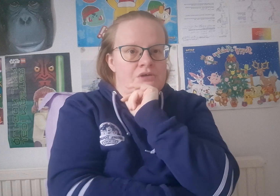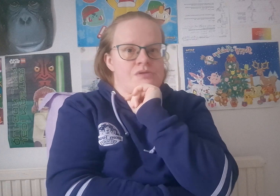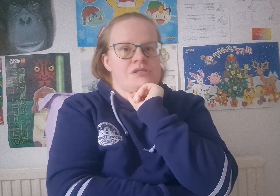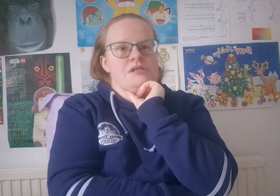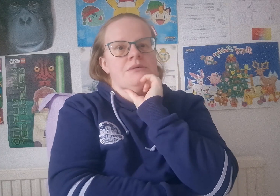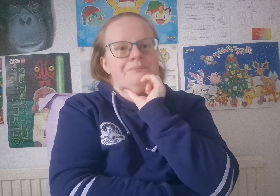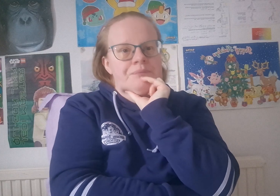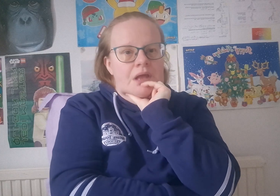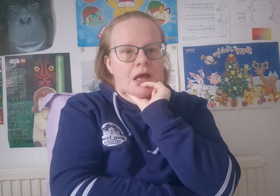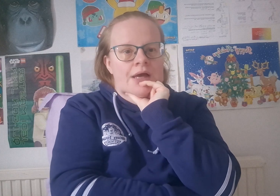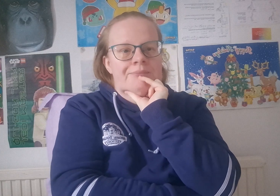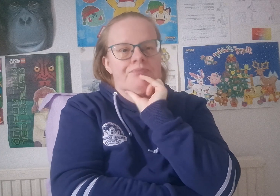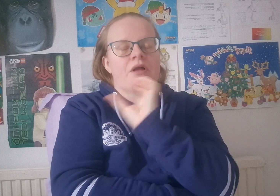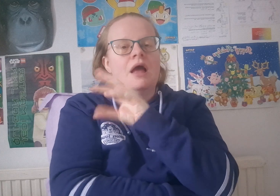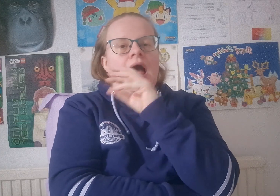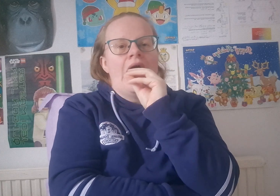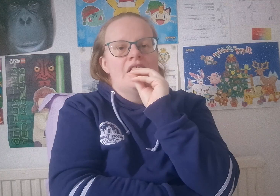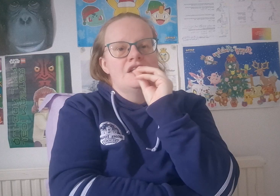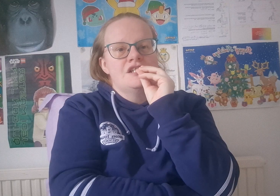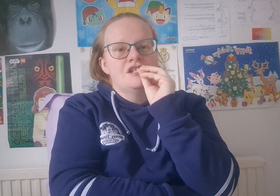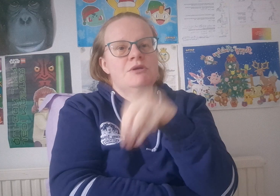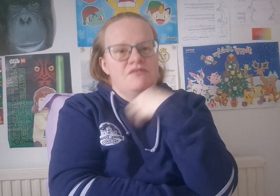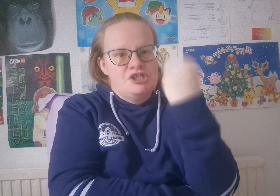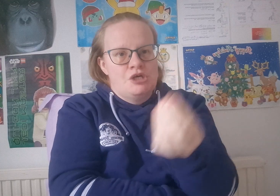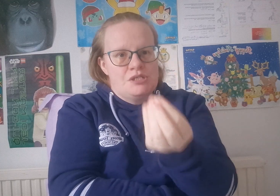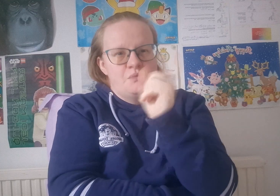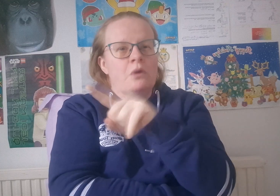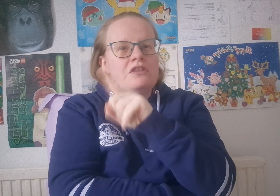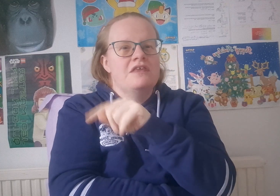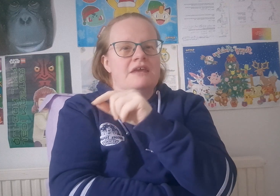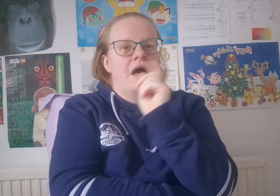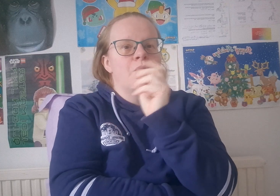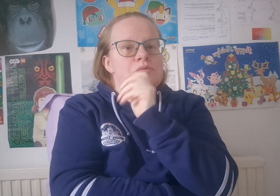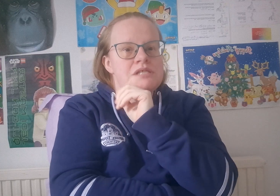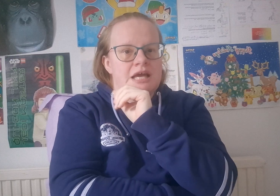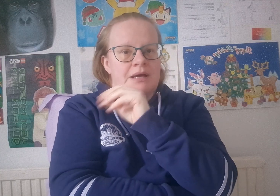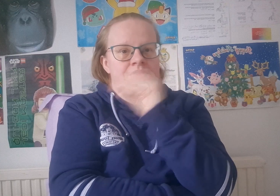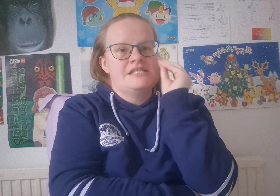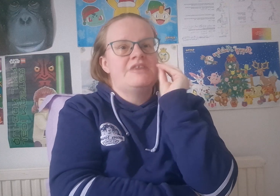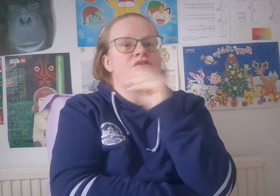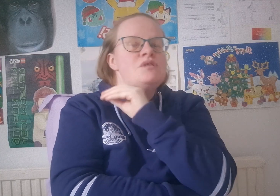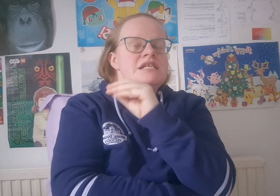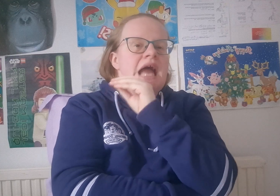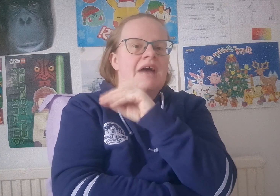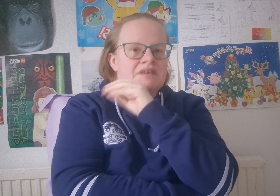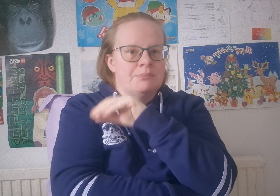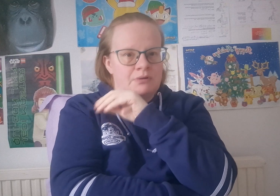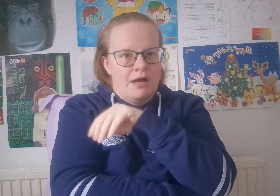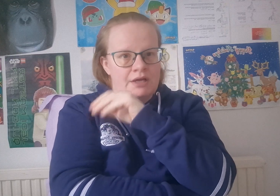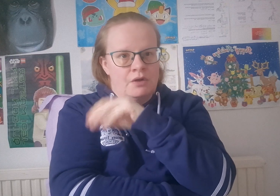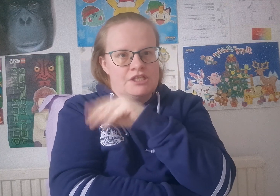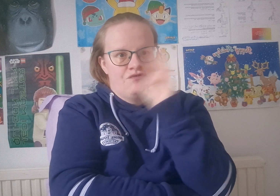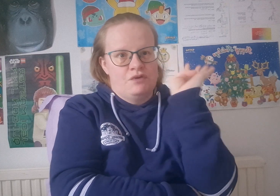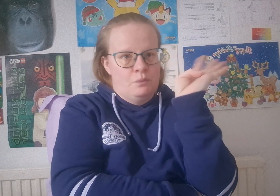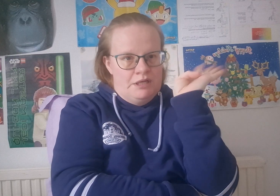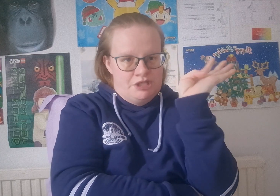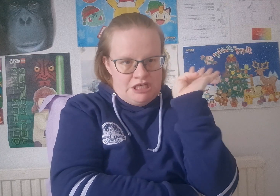prose. And the movie shows this. One thing that I will say about this, if you didn't have any prior knowledge of who William